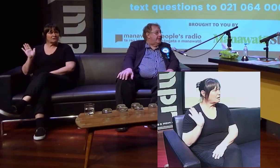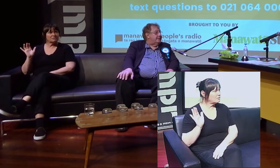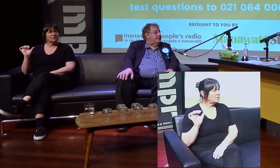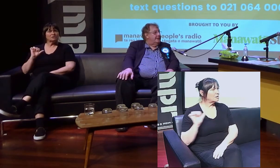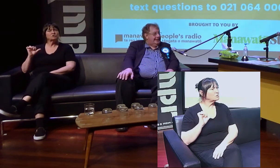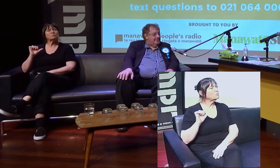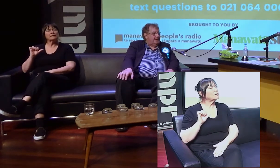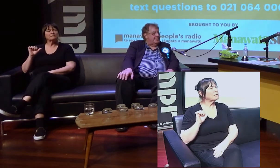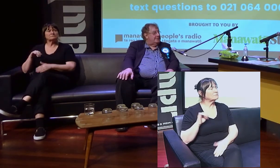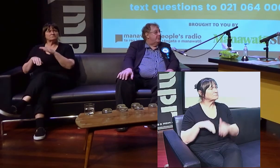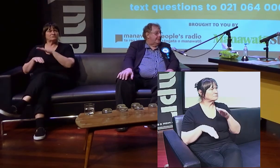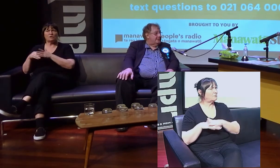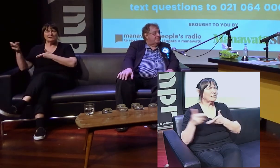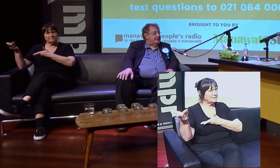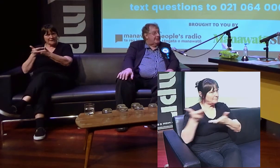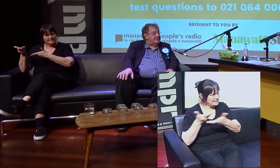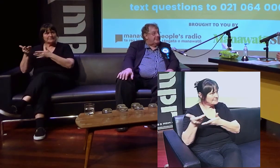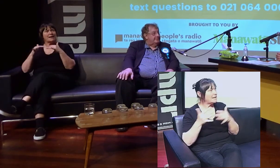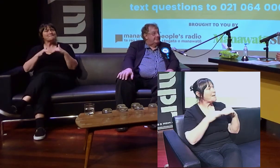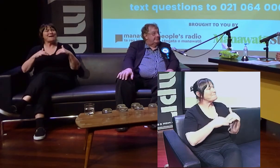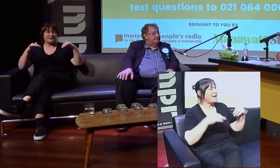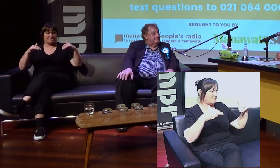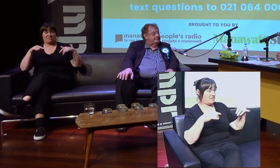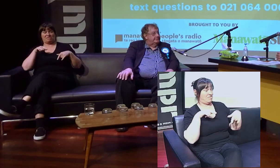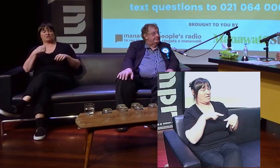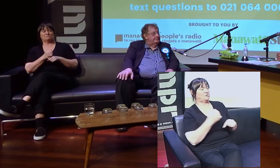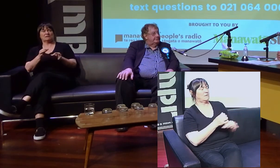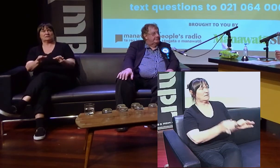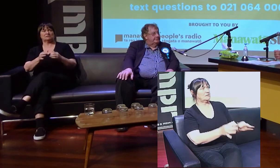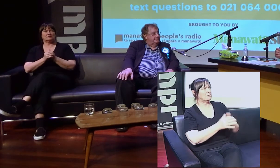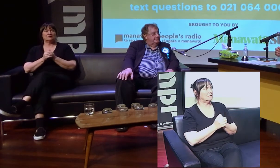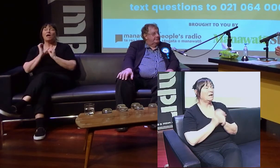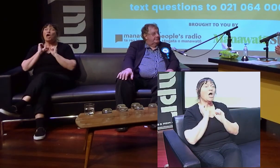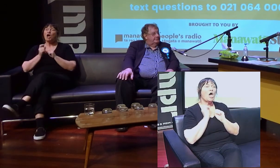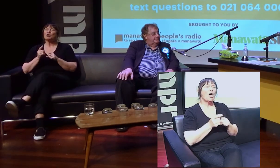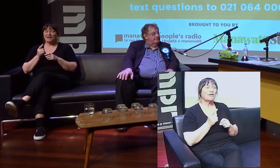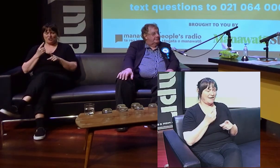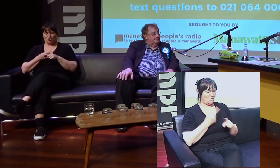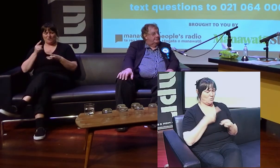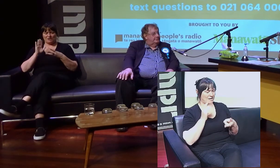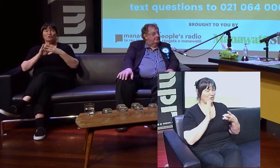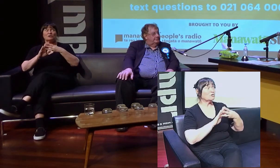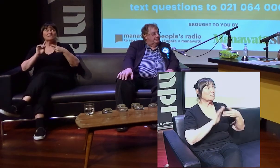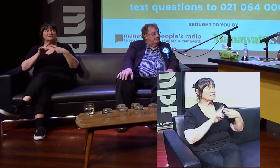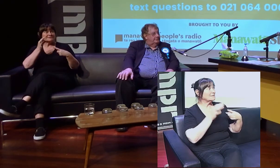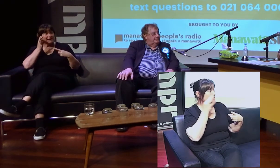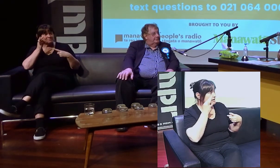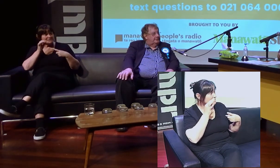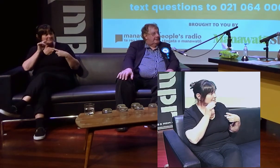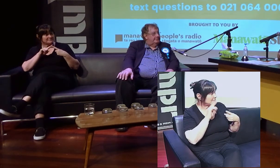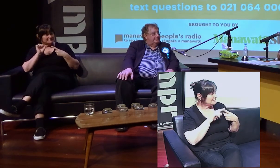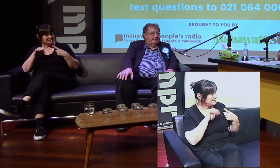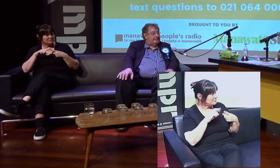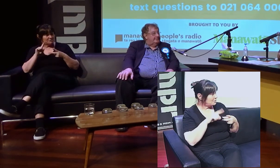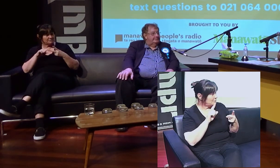properly debated in Parliament, and Parliament should make that decision. Okay, into the quick fire round, David. The cannabis legalisation and control,